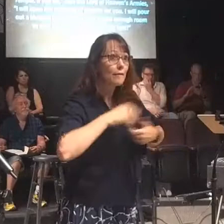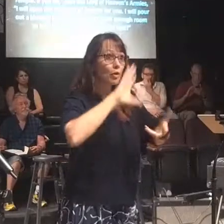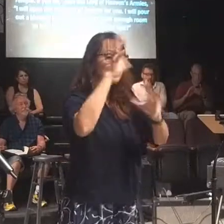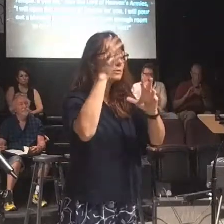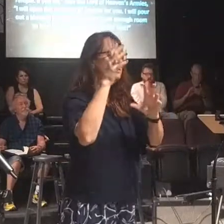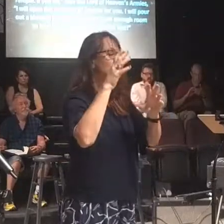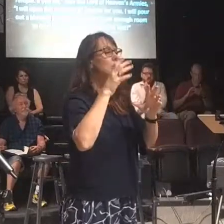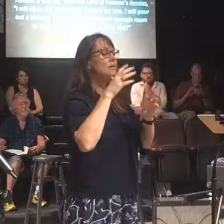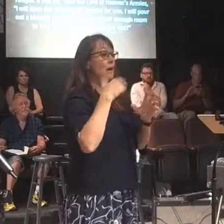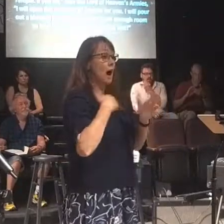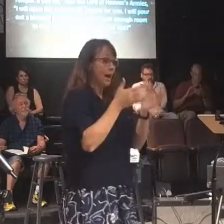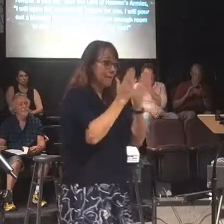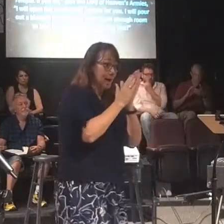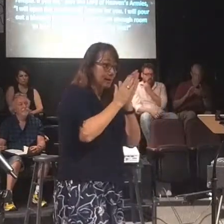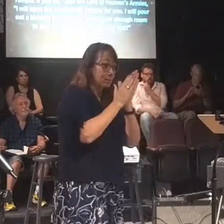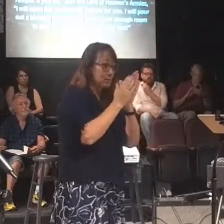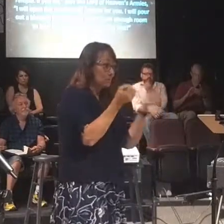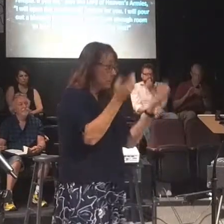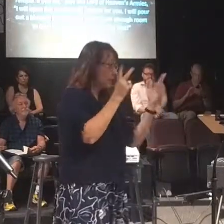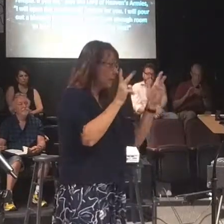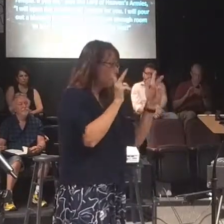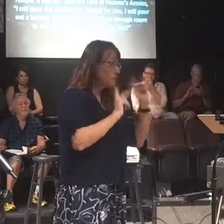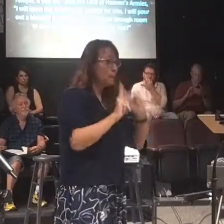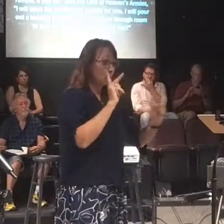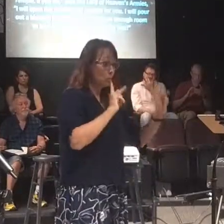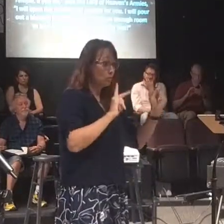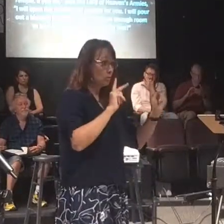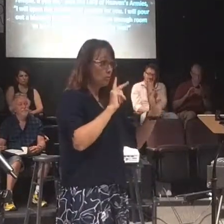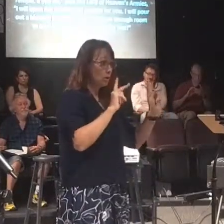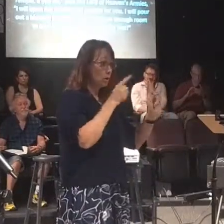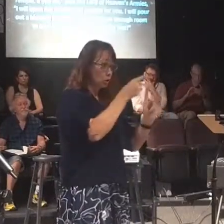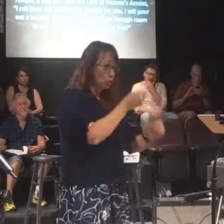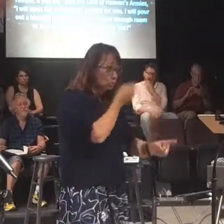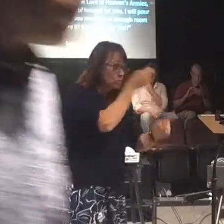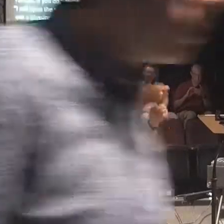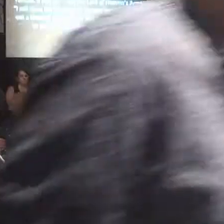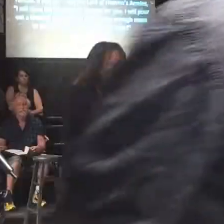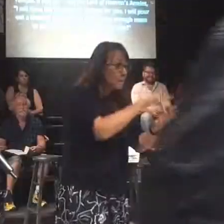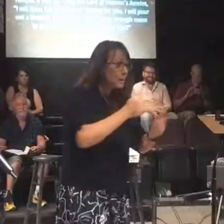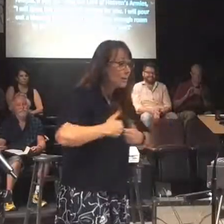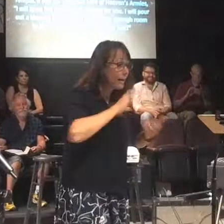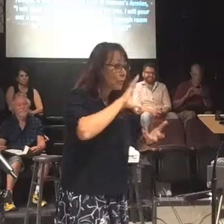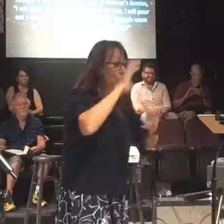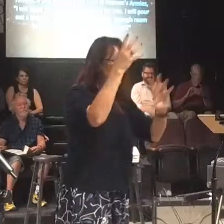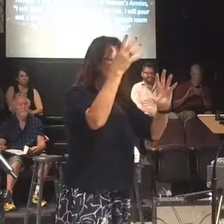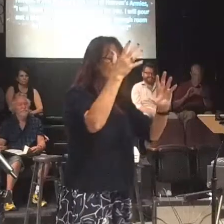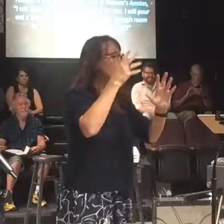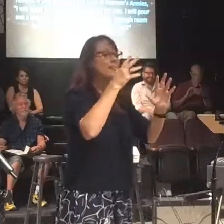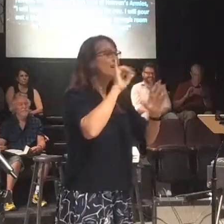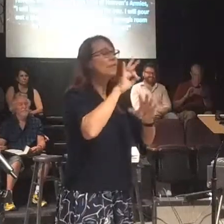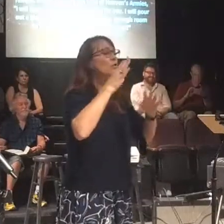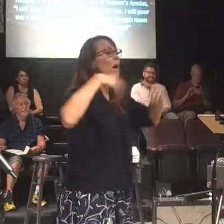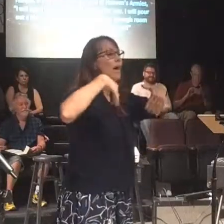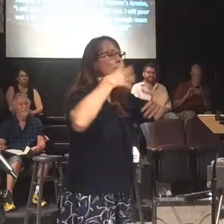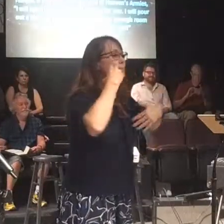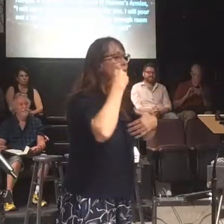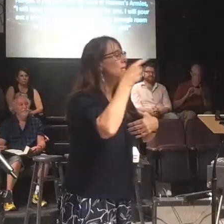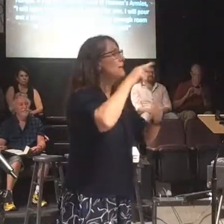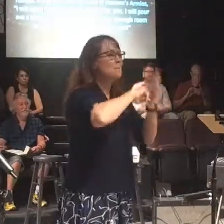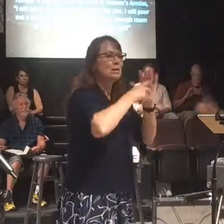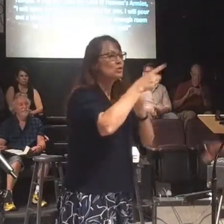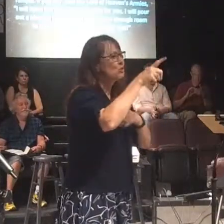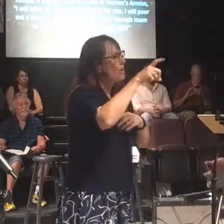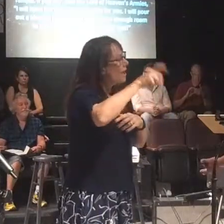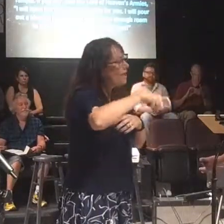you haven't had a midlife crisis, you haven't had a good life. You need a midlife crisis because you need to recalibrate your